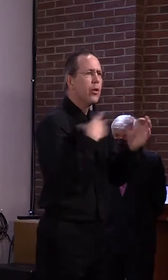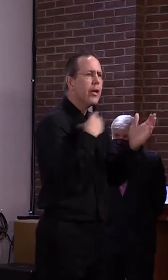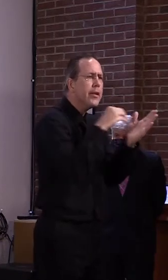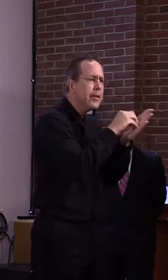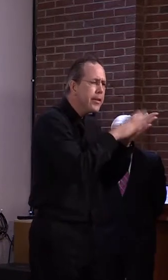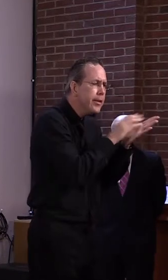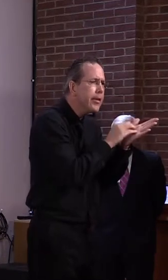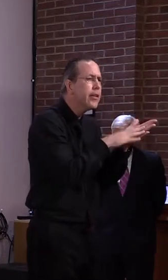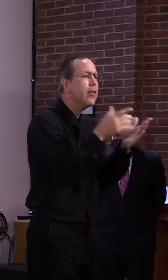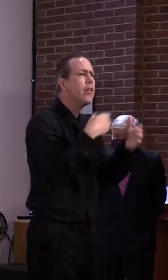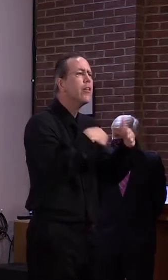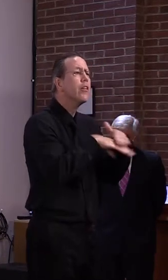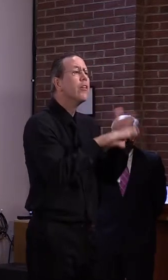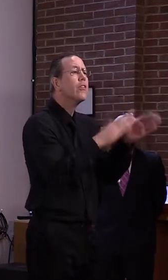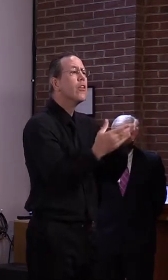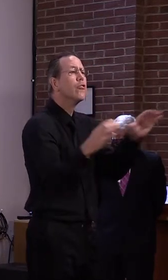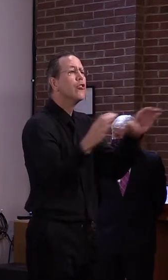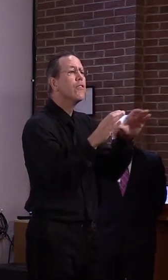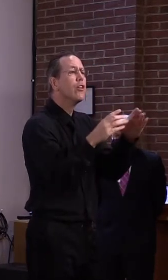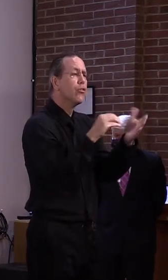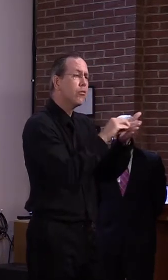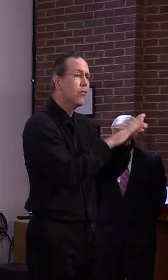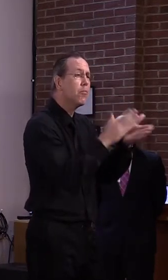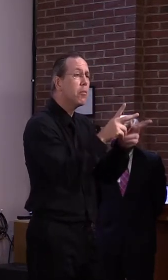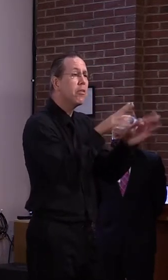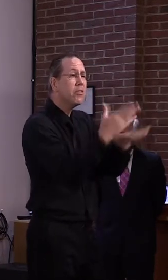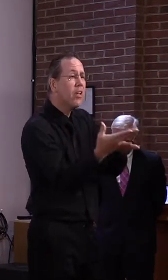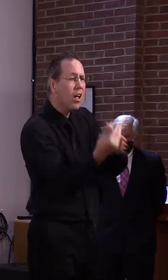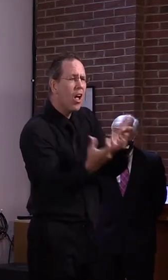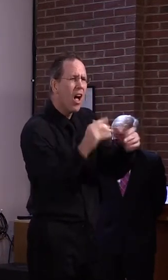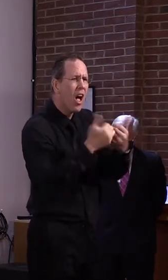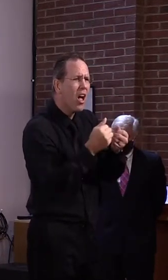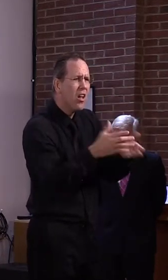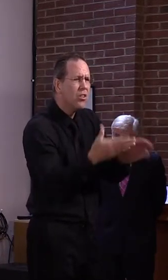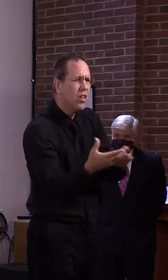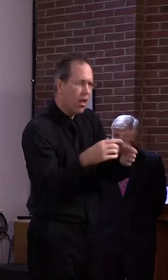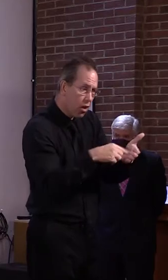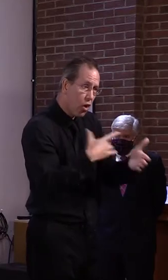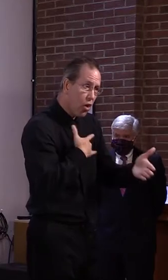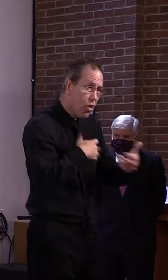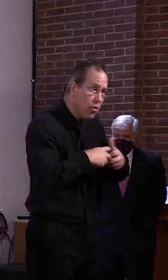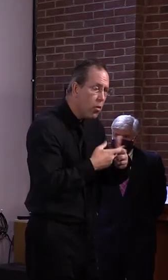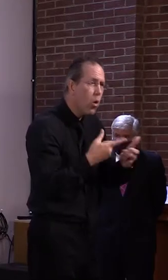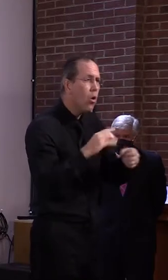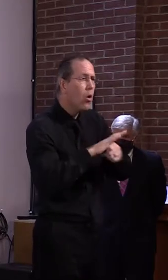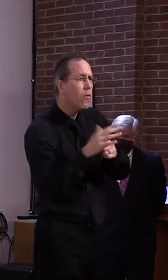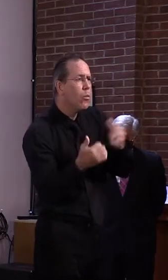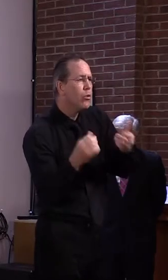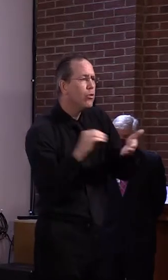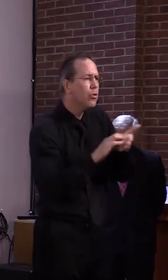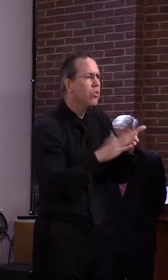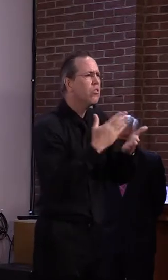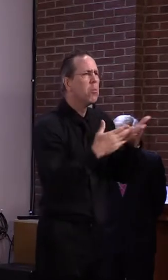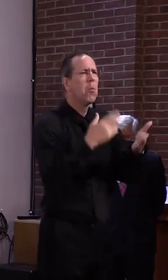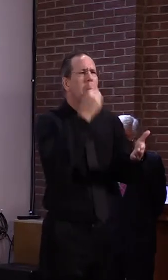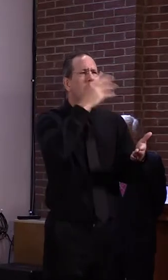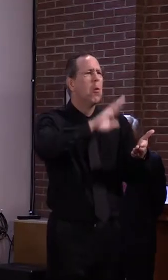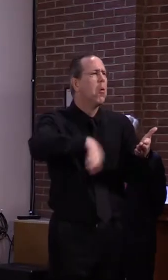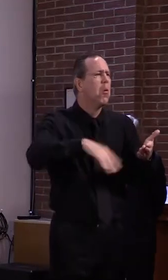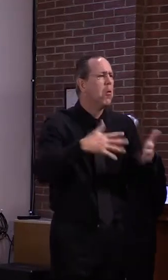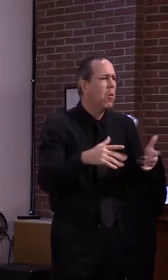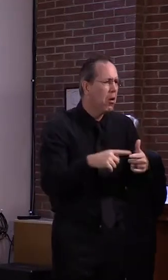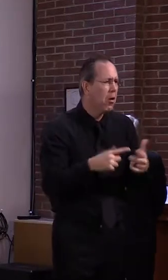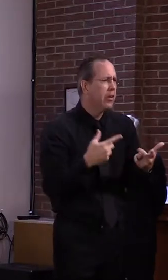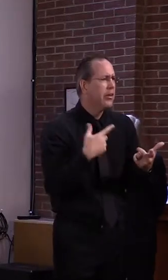The communications that are coming across the airwaves and to my email and whatever are saying, this was a hoax. There was